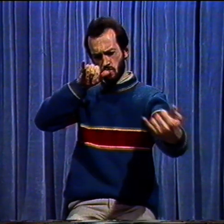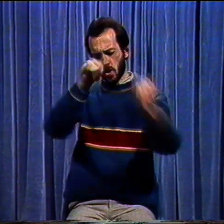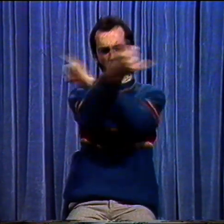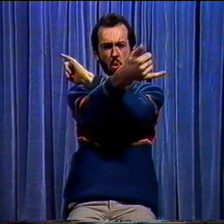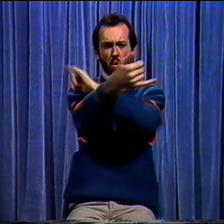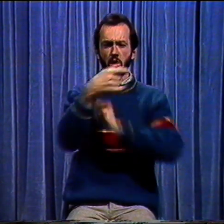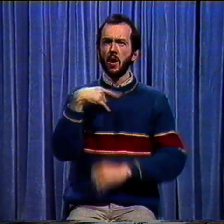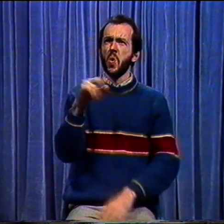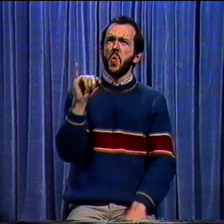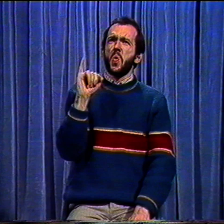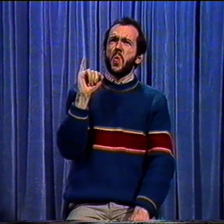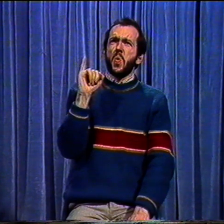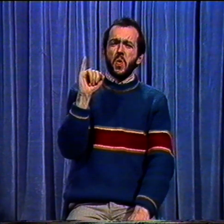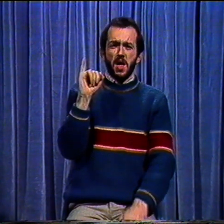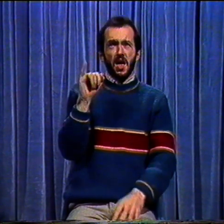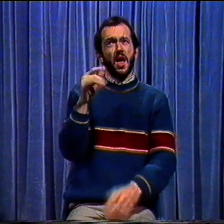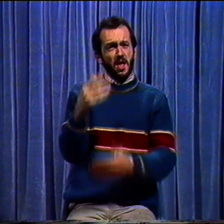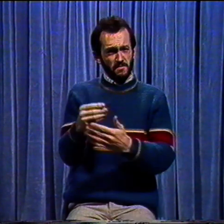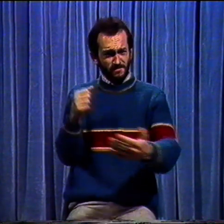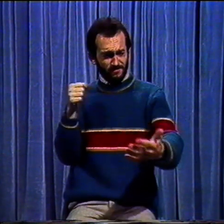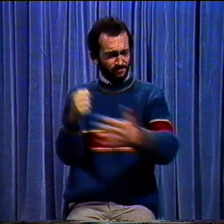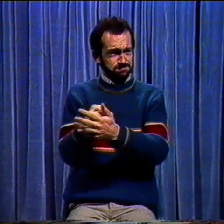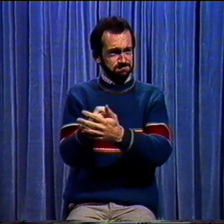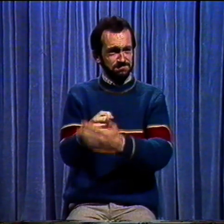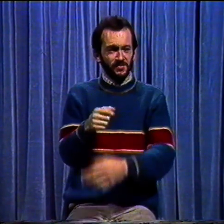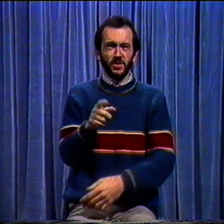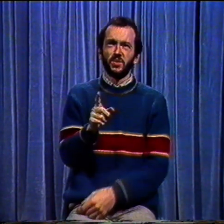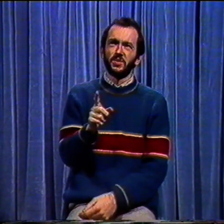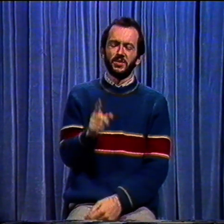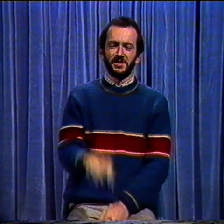And two planes went so close to each other, and I thought, oh, how terrible, they nearly crashed.